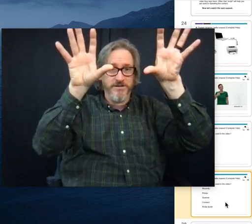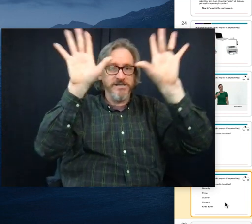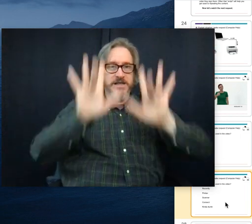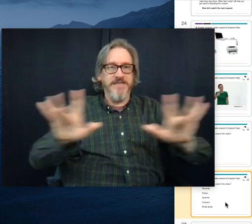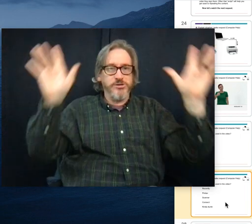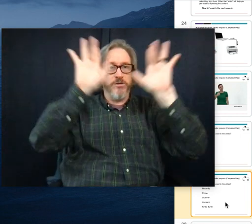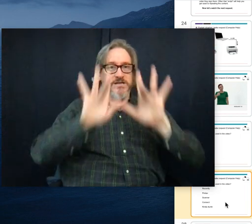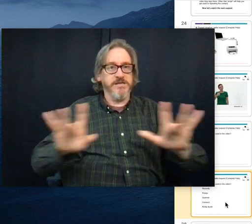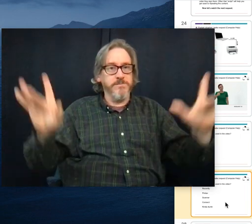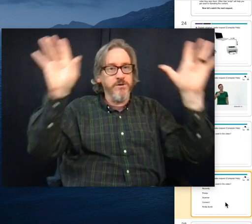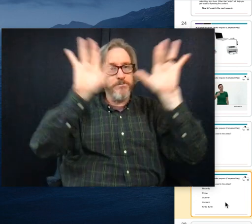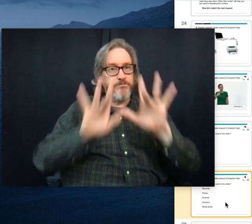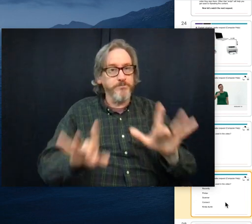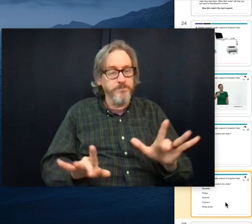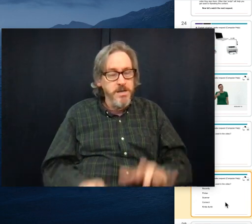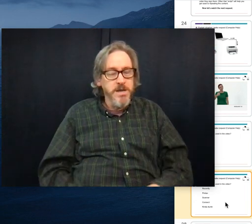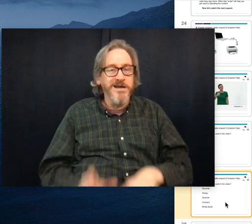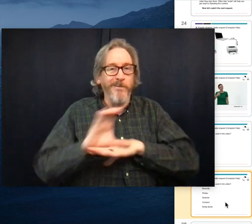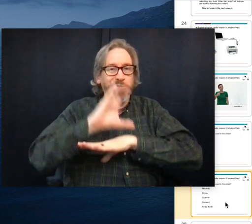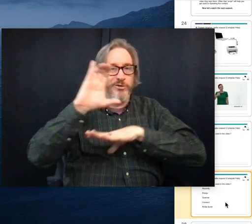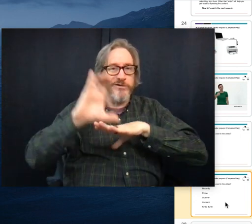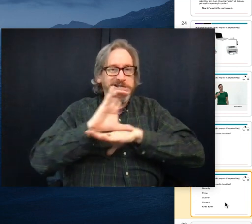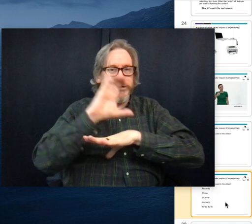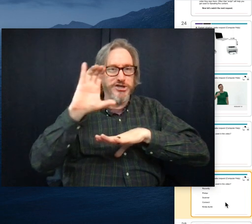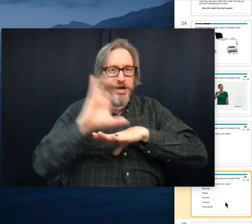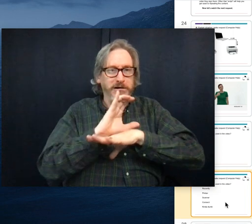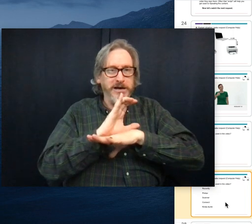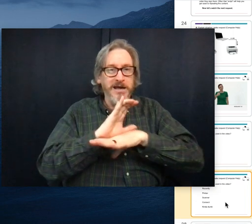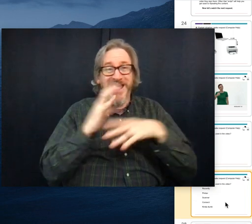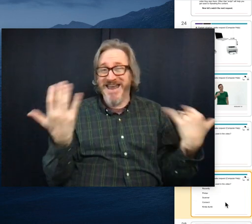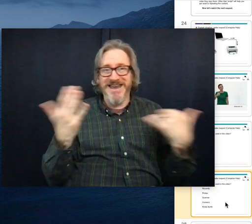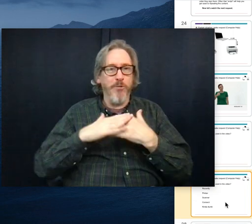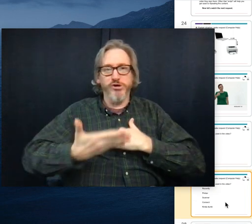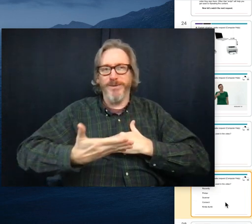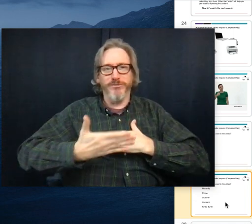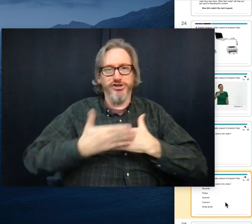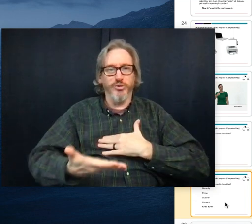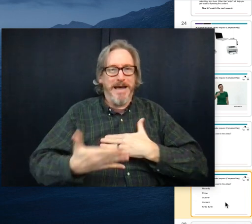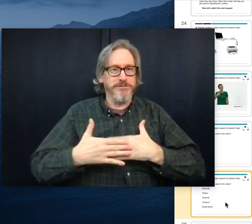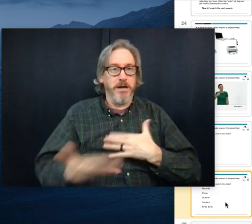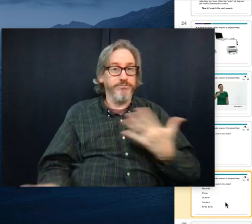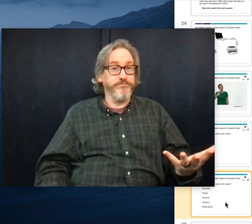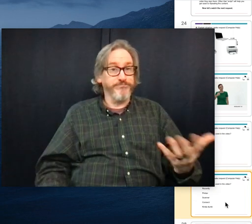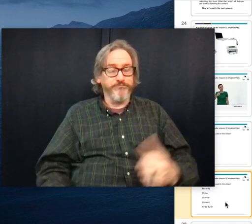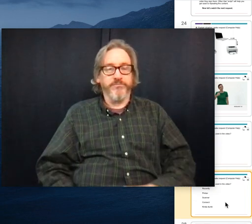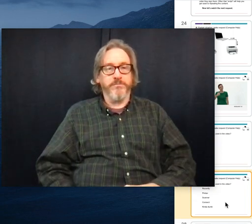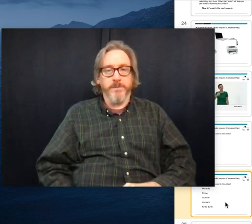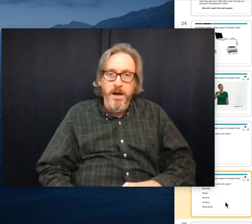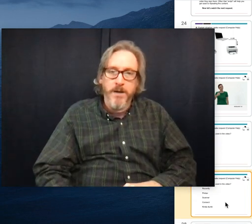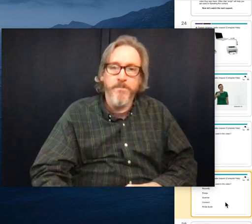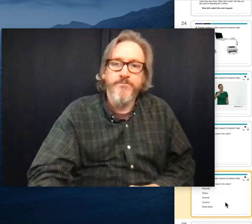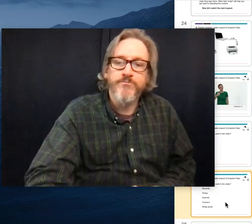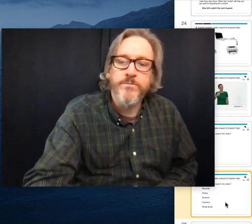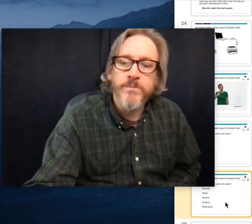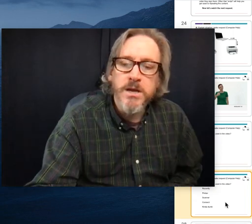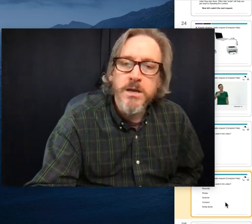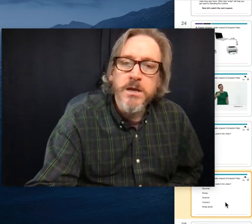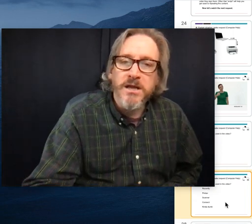those kind of things. That's where this comes from. Computer, this is very generic, and now most people just do laptop.